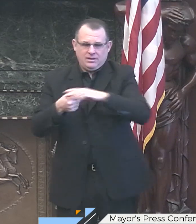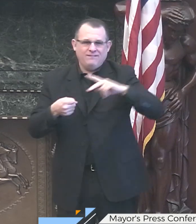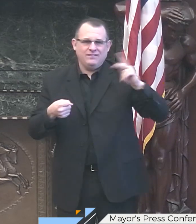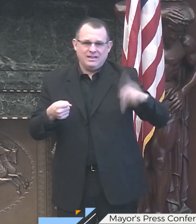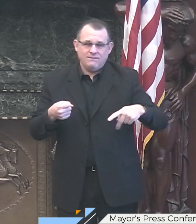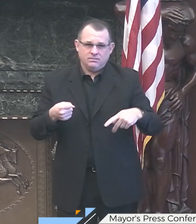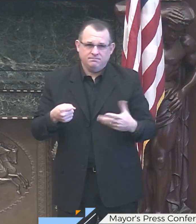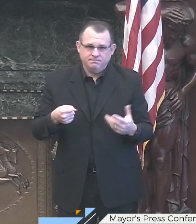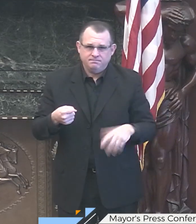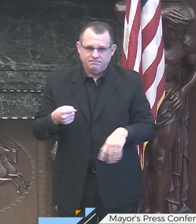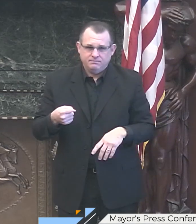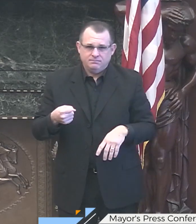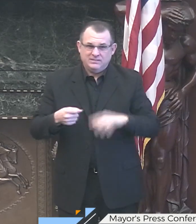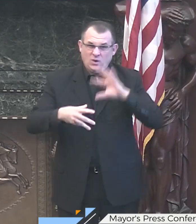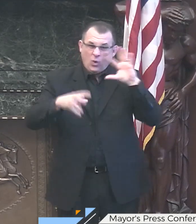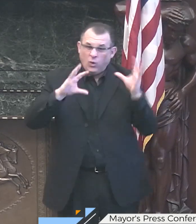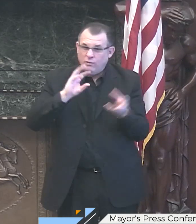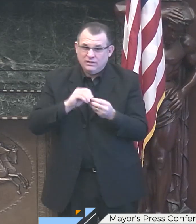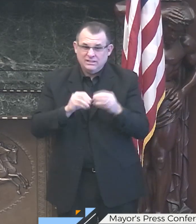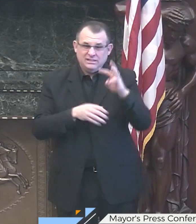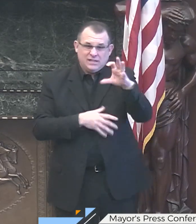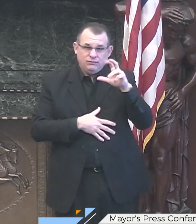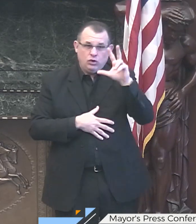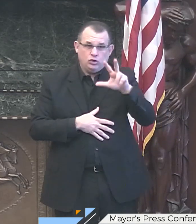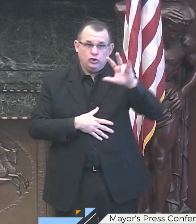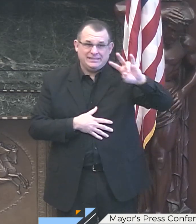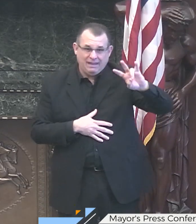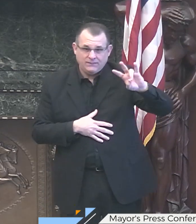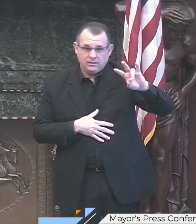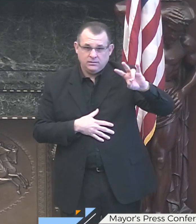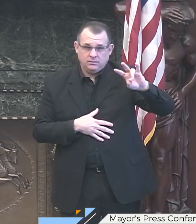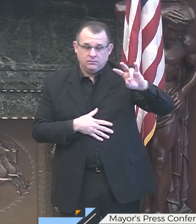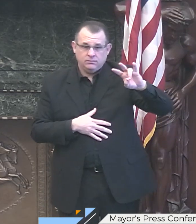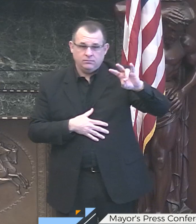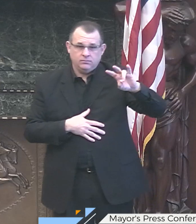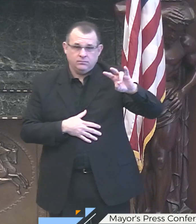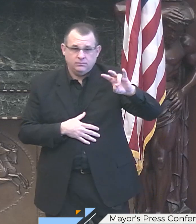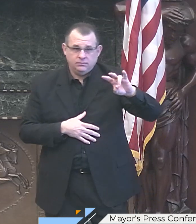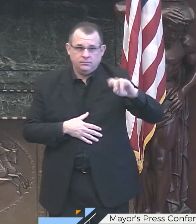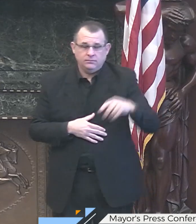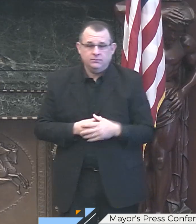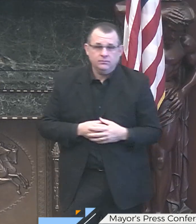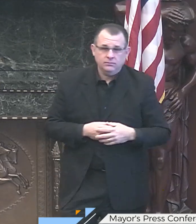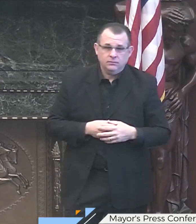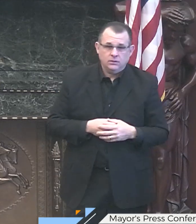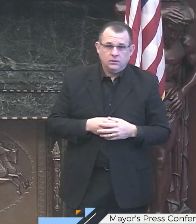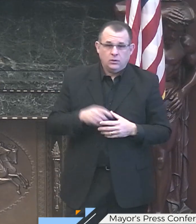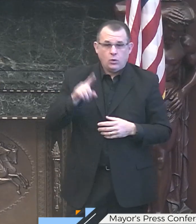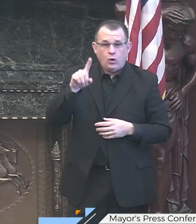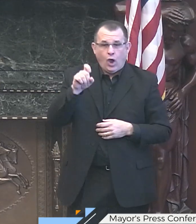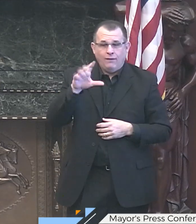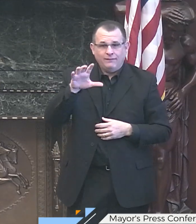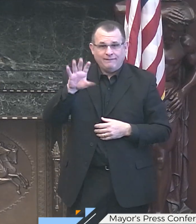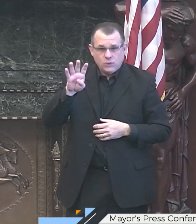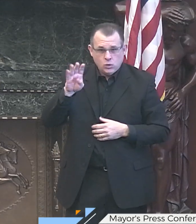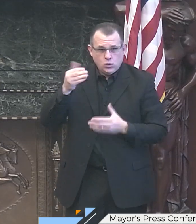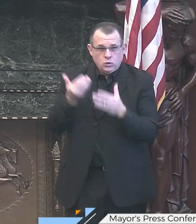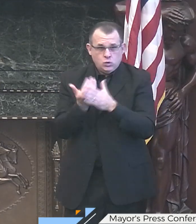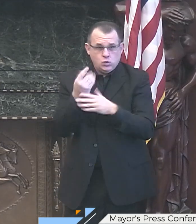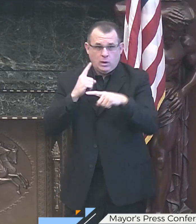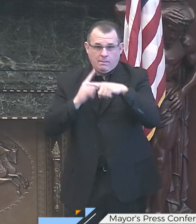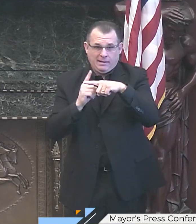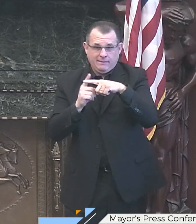of 637 cases since the beginning of the epidemic. That 154 new cases is out of a total